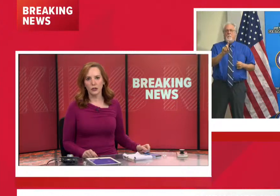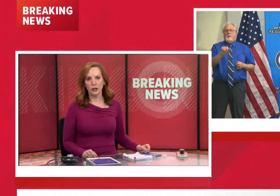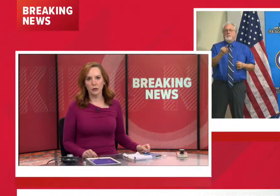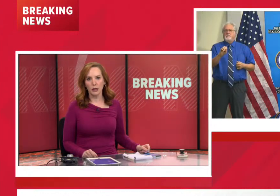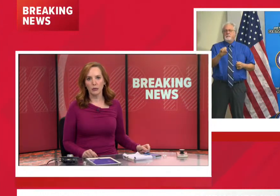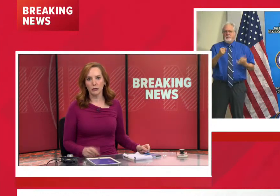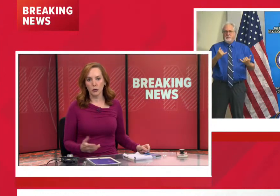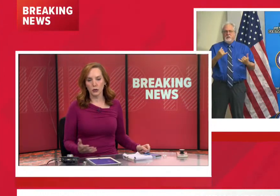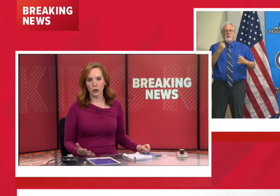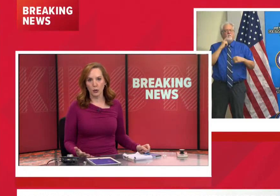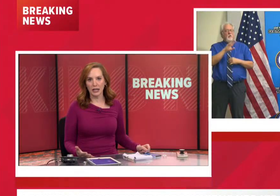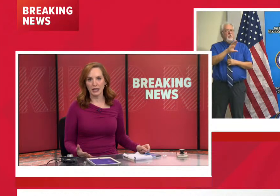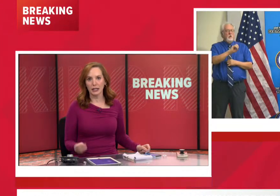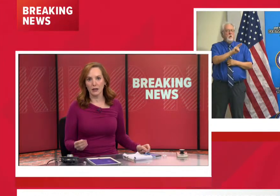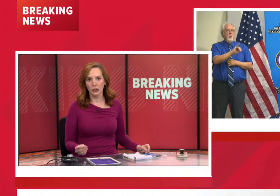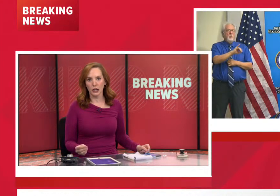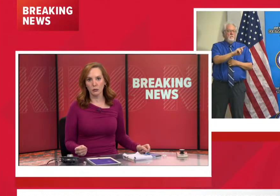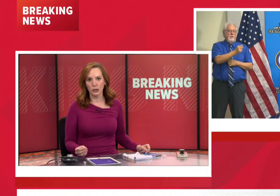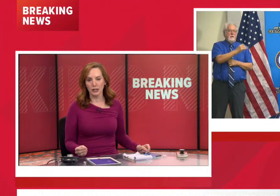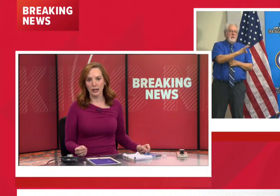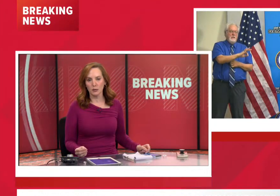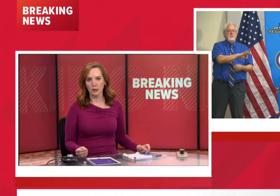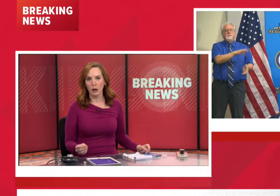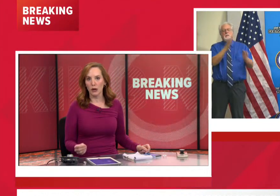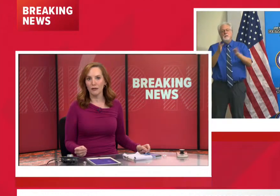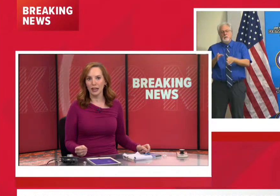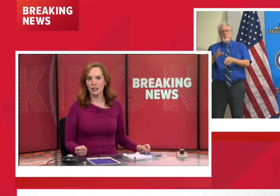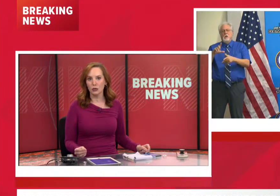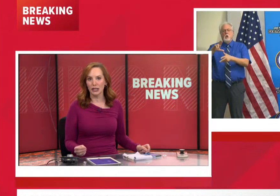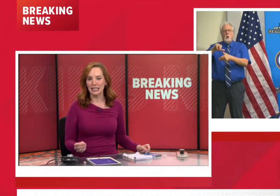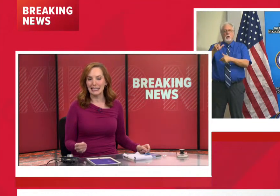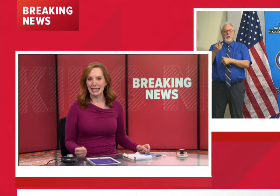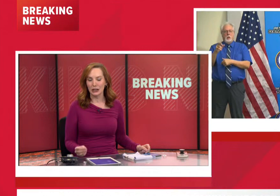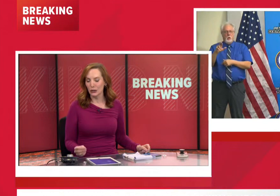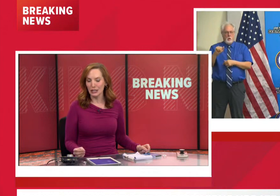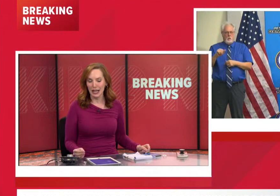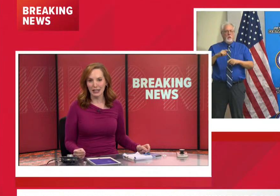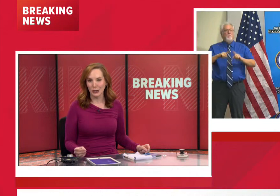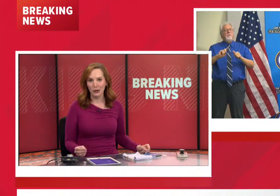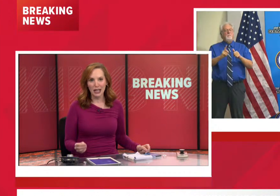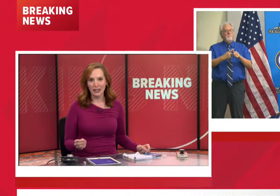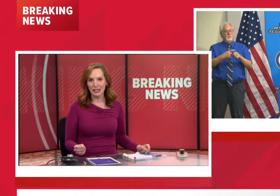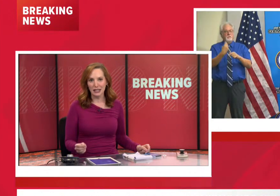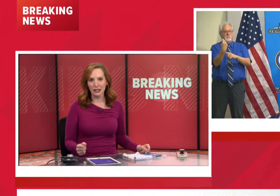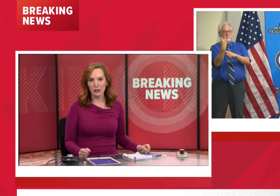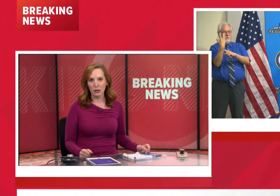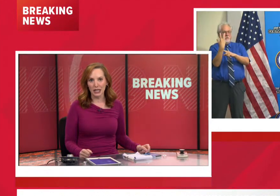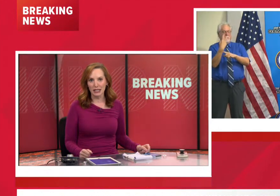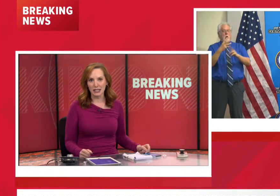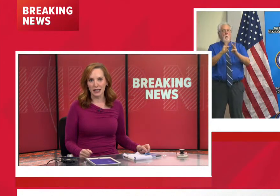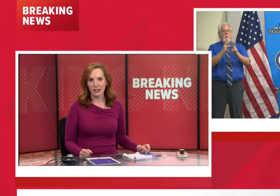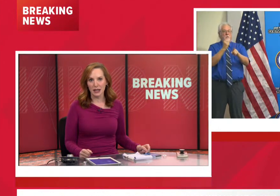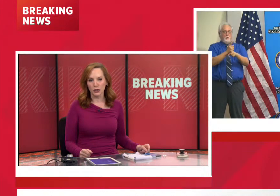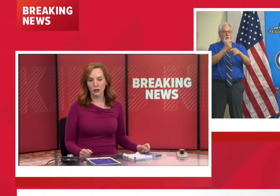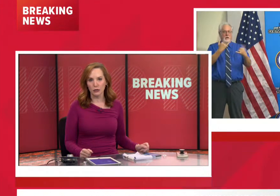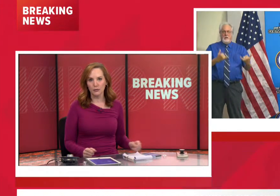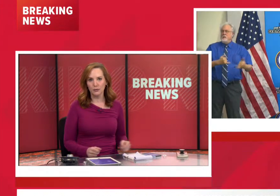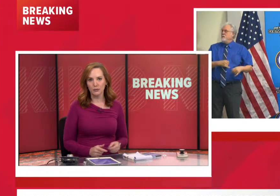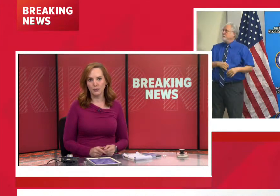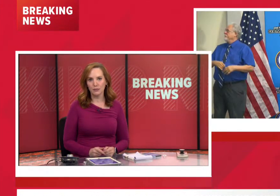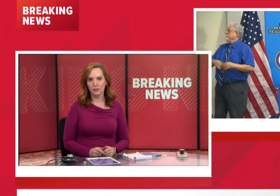Good afternoon, everyone. We, of course, are awaiting Governor Edwards' announcement about what Phase 3 looks like. So let's take a listen to what he has to say this